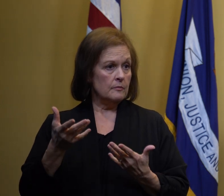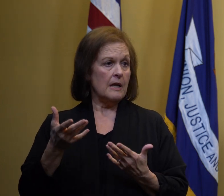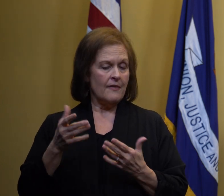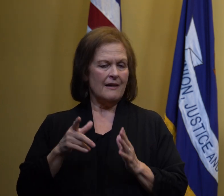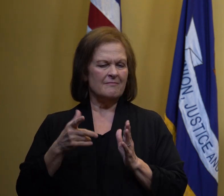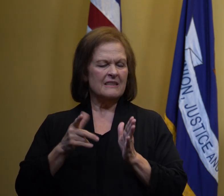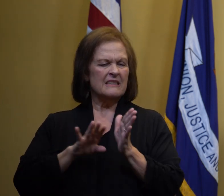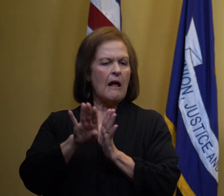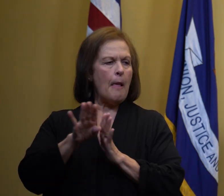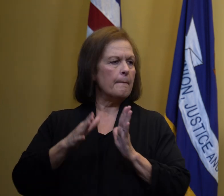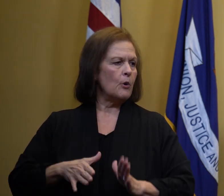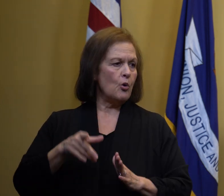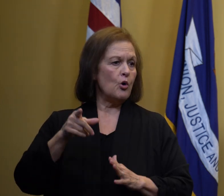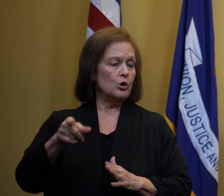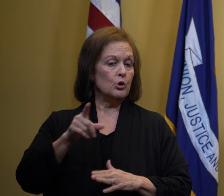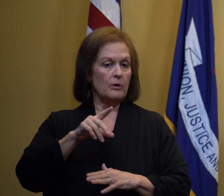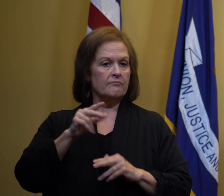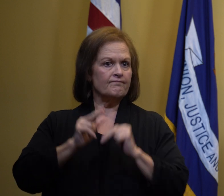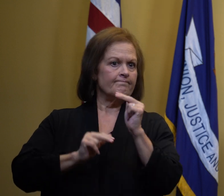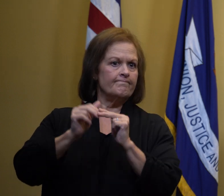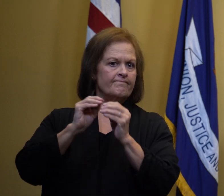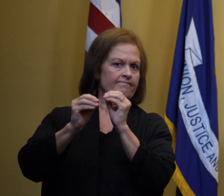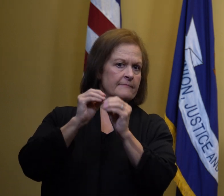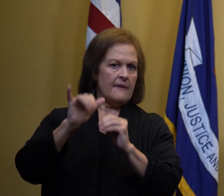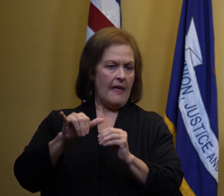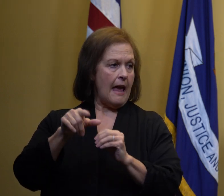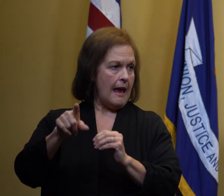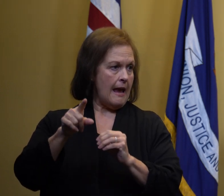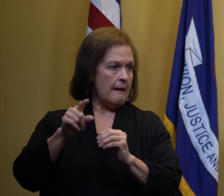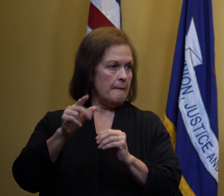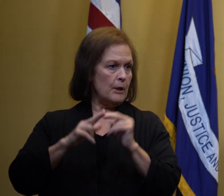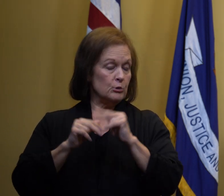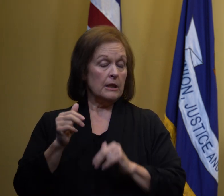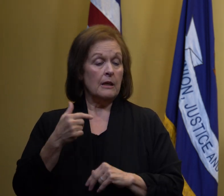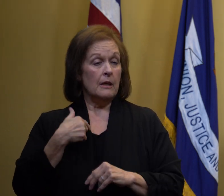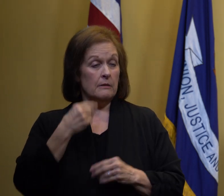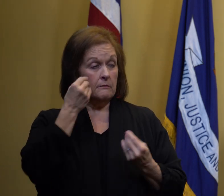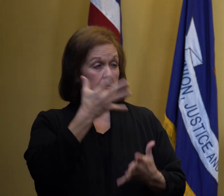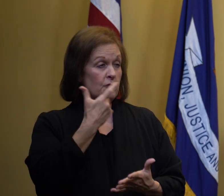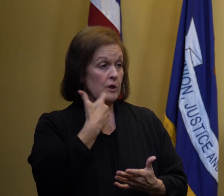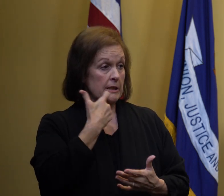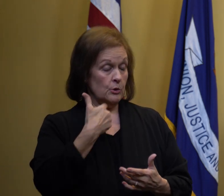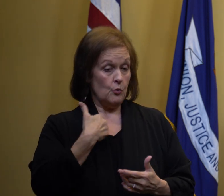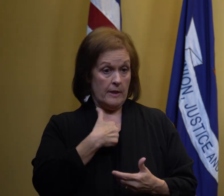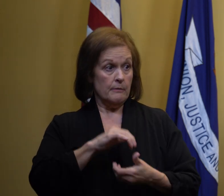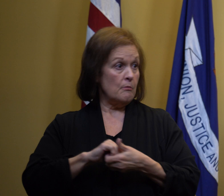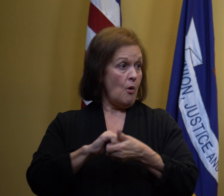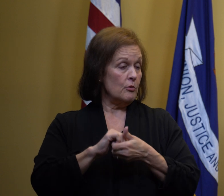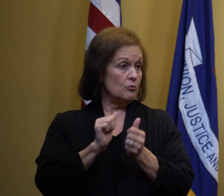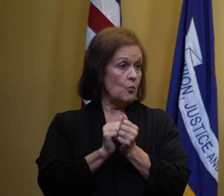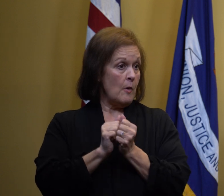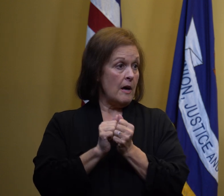the developer to redevelop that site. As I mentioned previously, we have been in partnership even